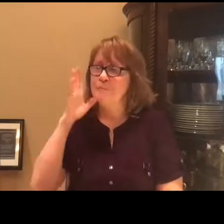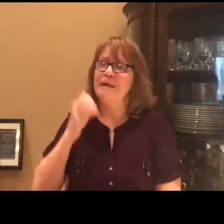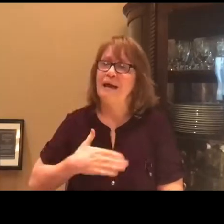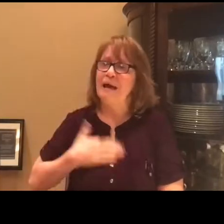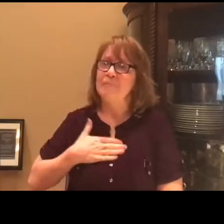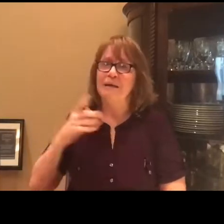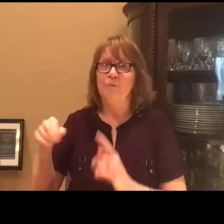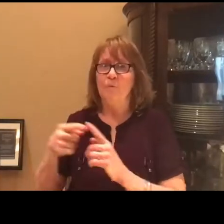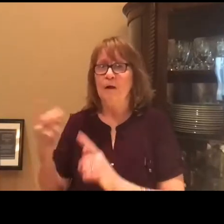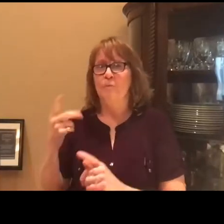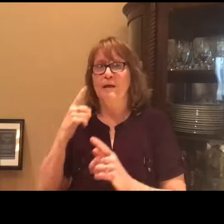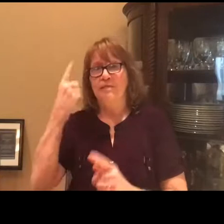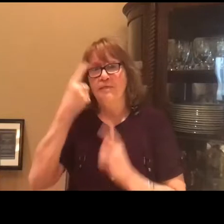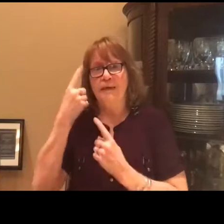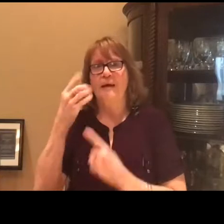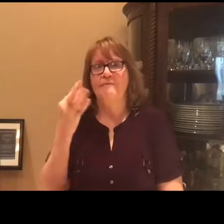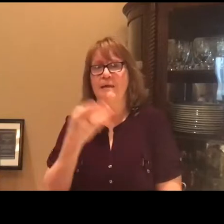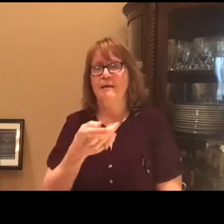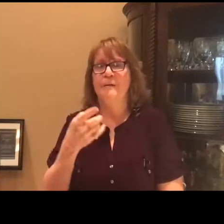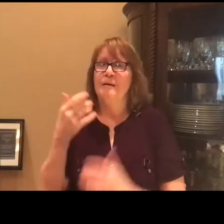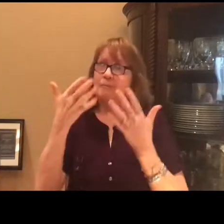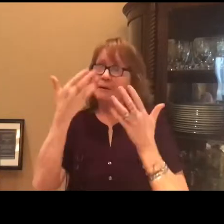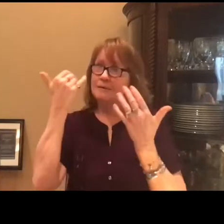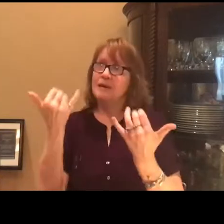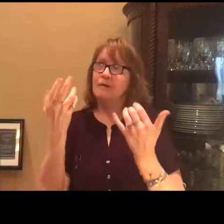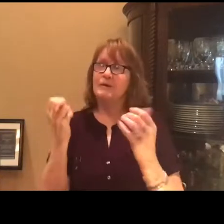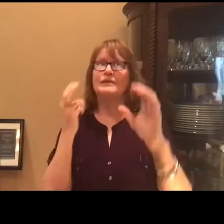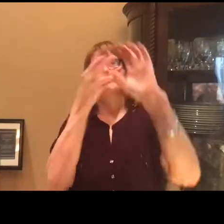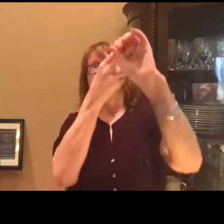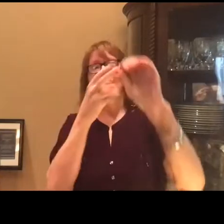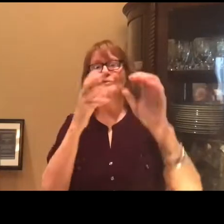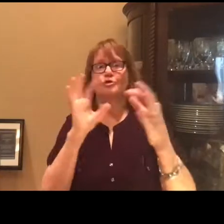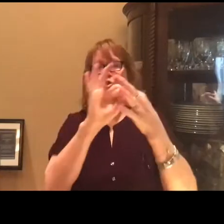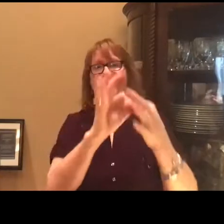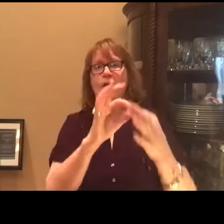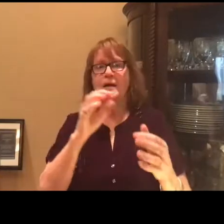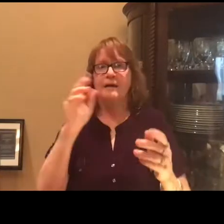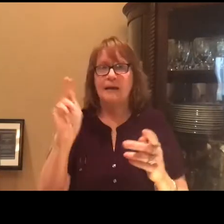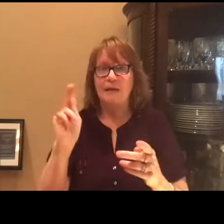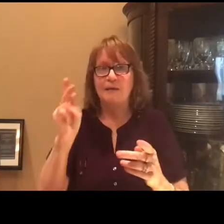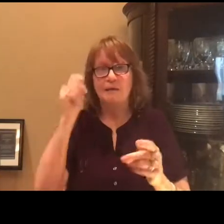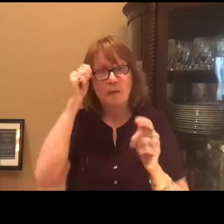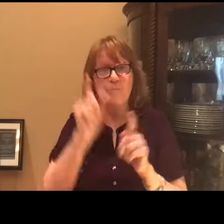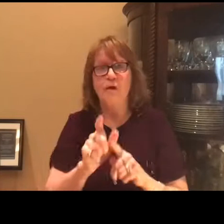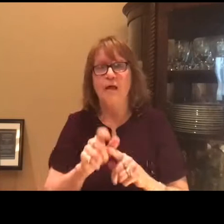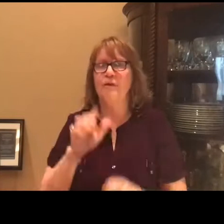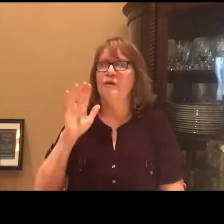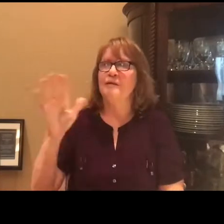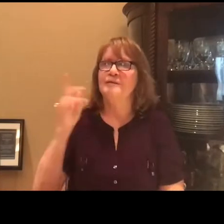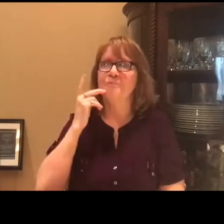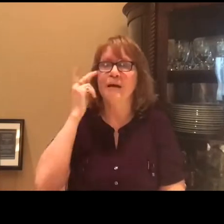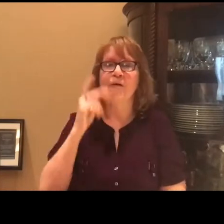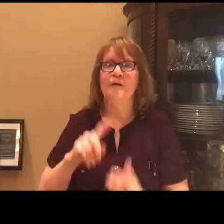heaven with his parents and my brother Kevin and his infant daughter and his